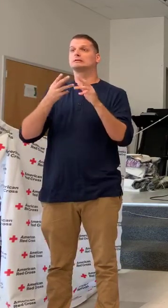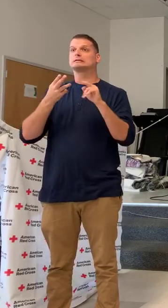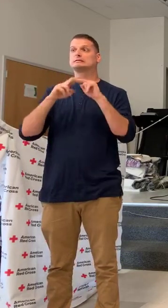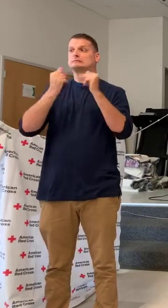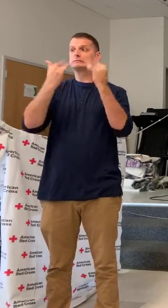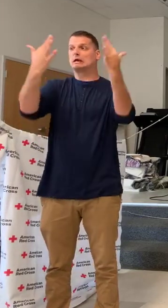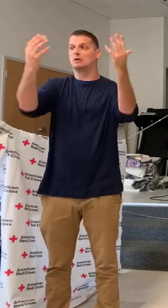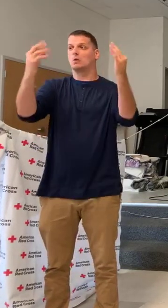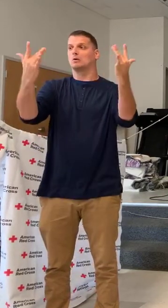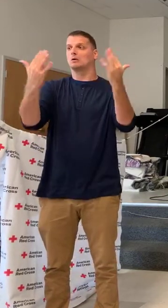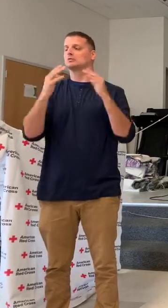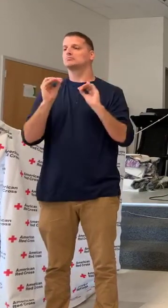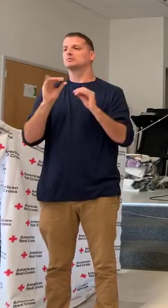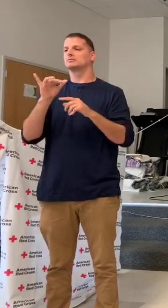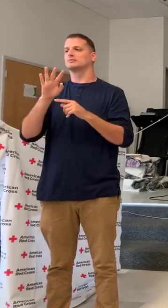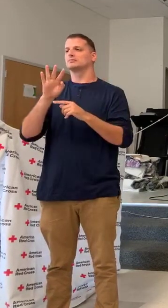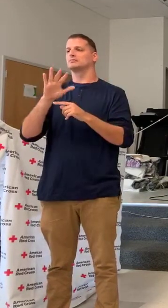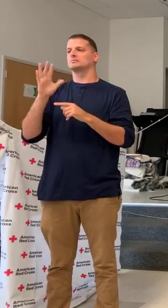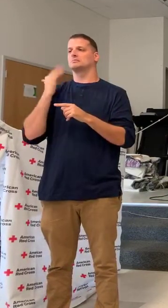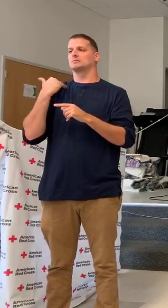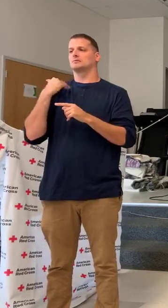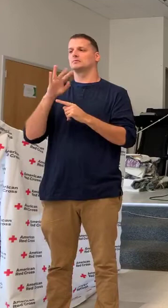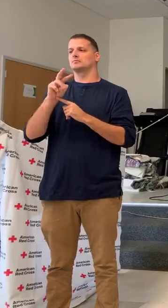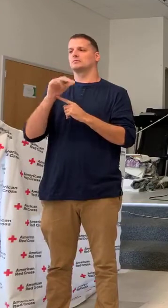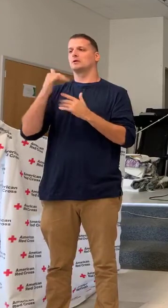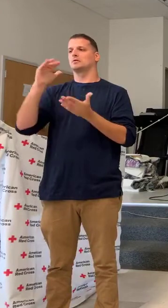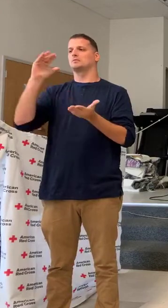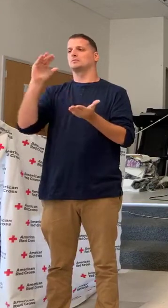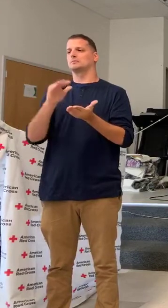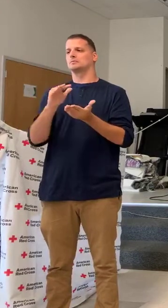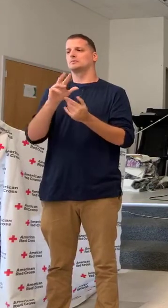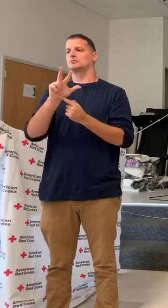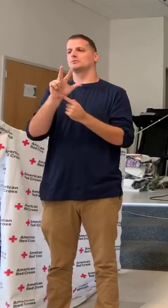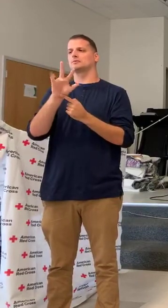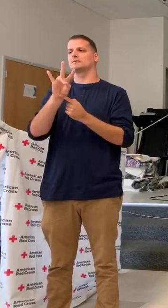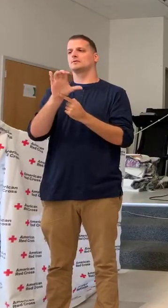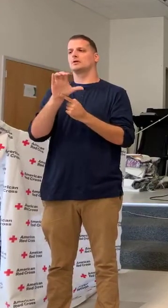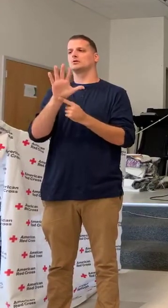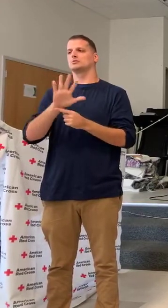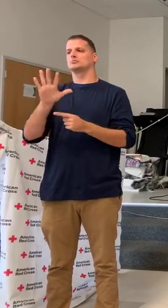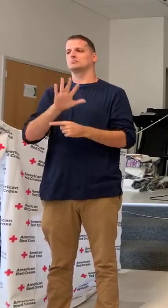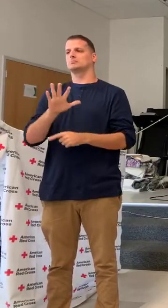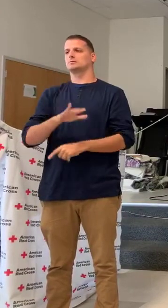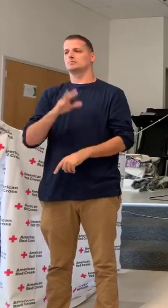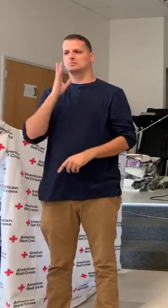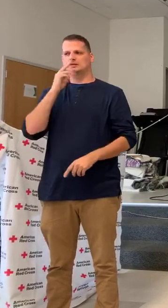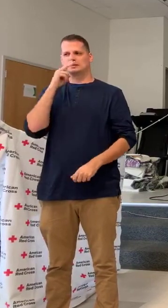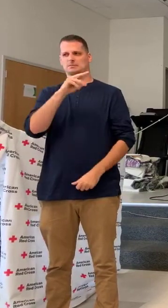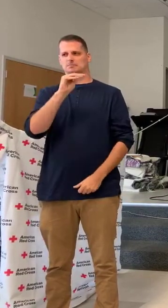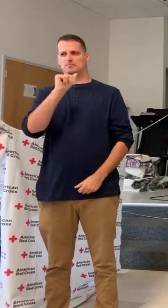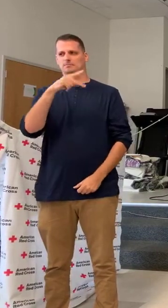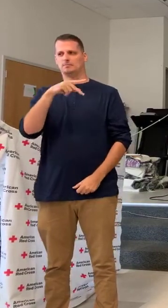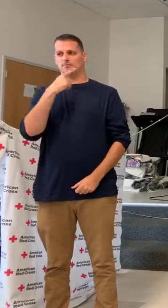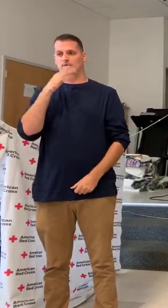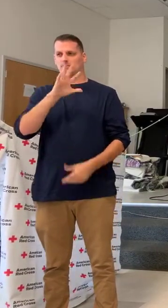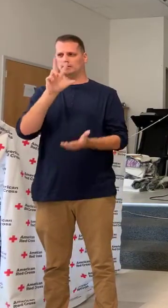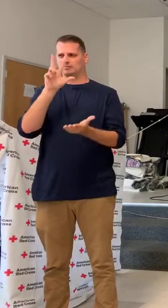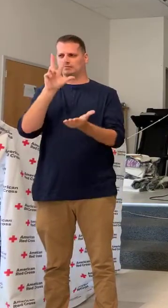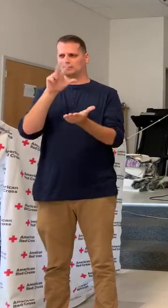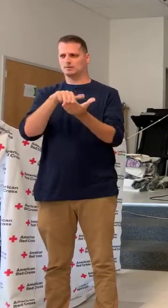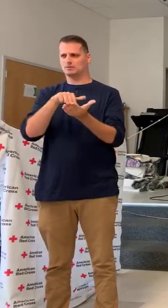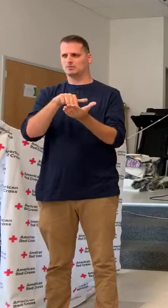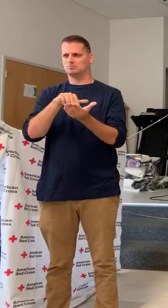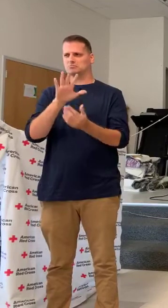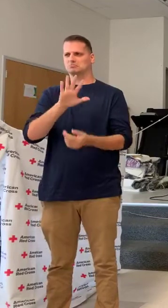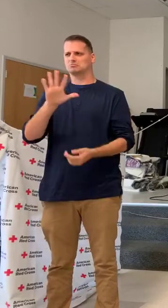acres. Then it bumped down with more accurate mapping to about 3,700. Right now, if you look at your map closely, it says 3,300 and something. So that's